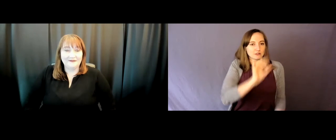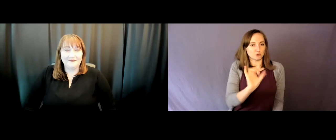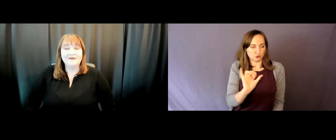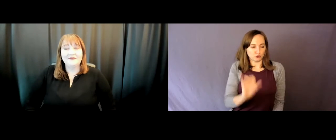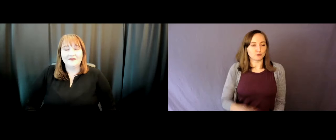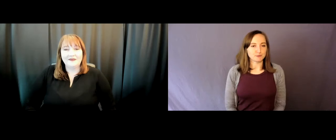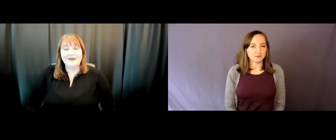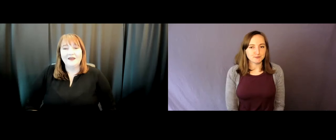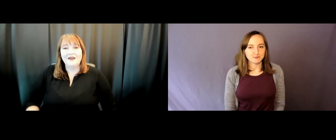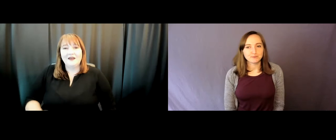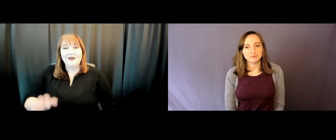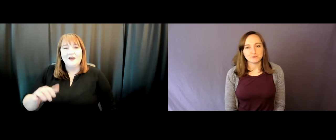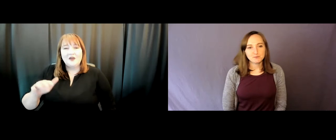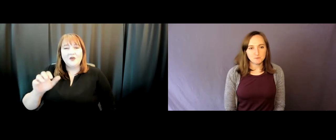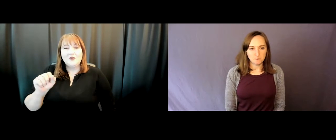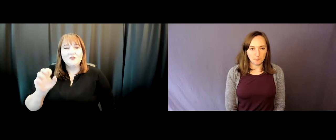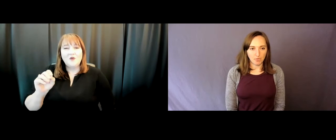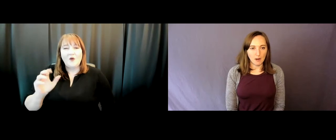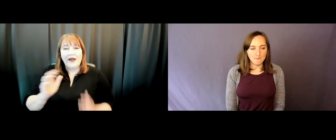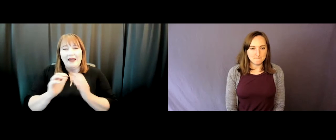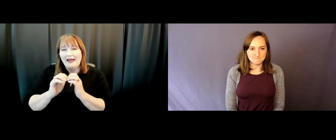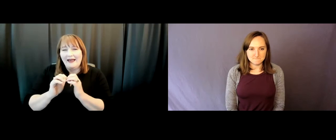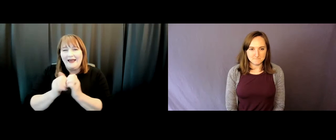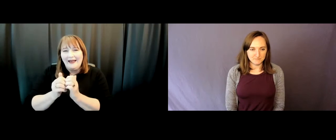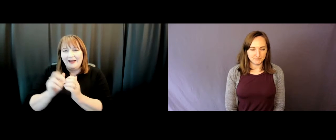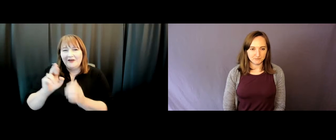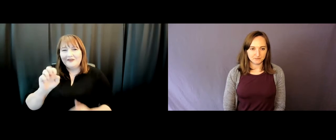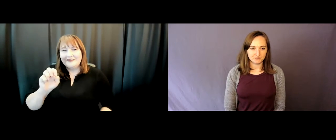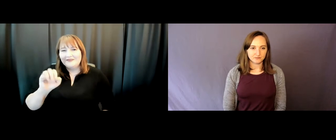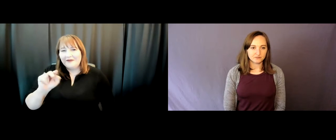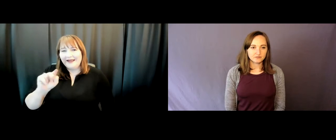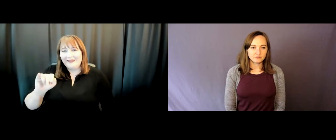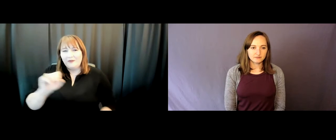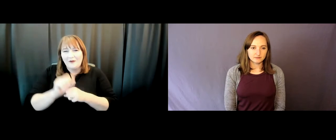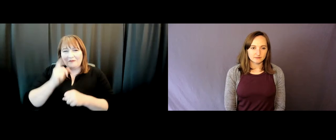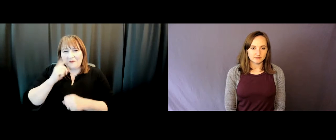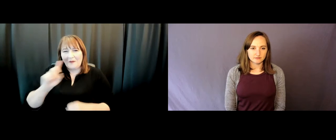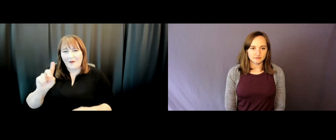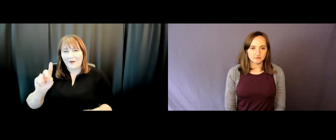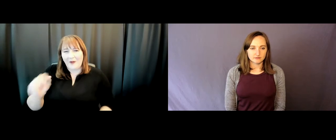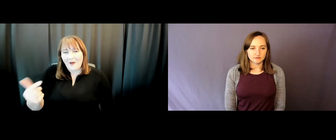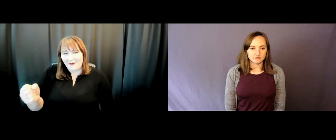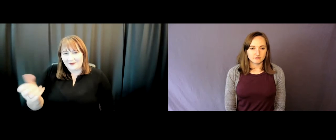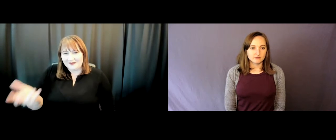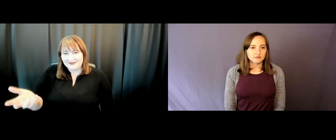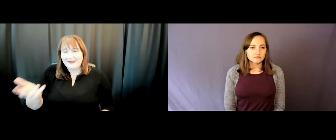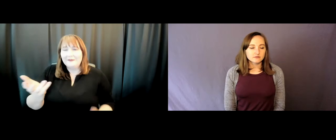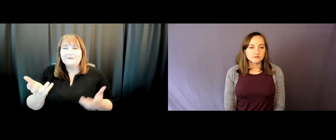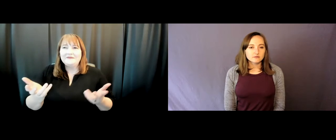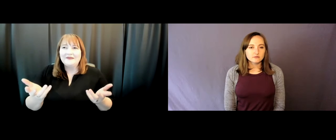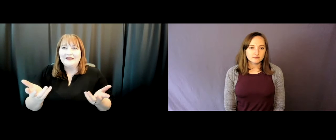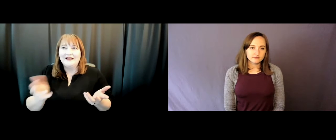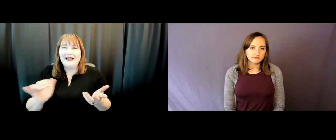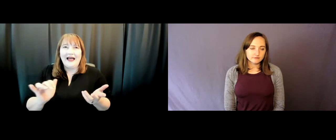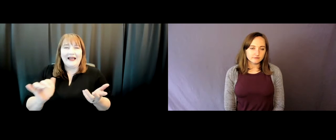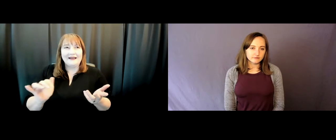how does Reiki work for dogs? Because I know some people have talked about like Reiki being more of